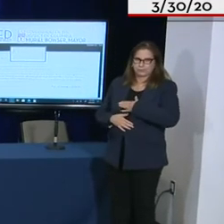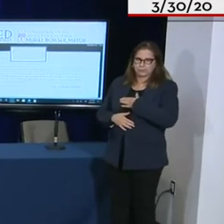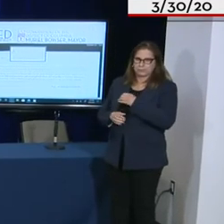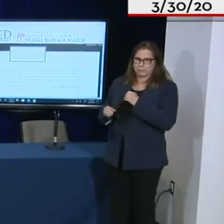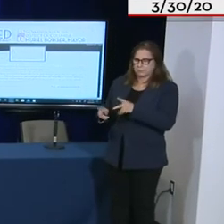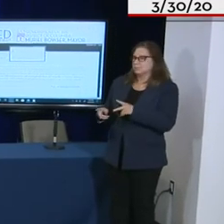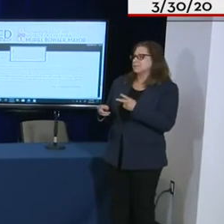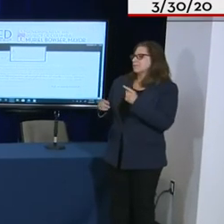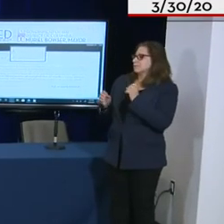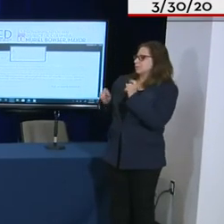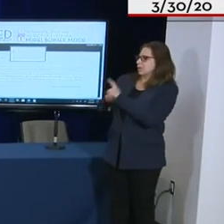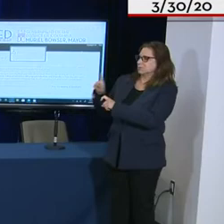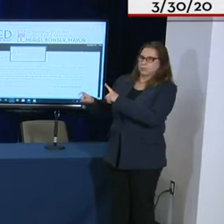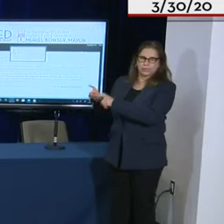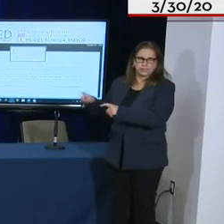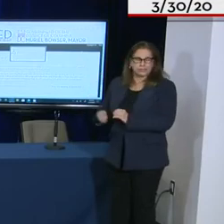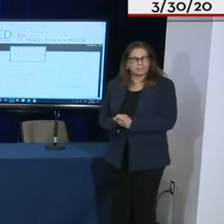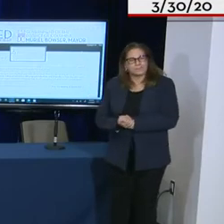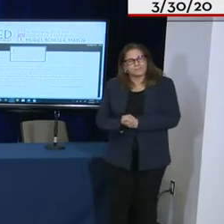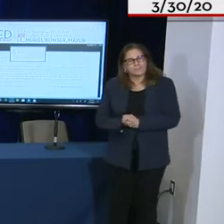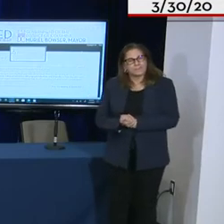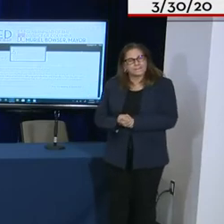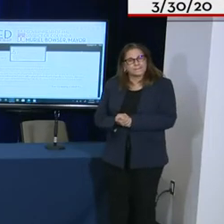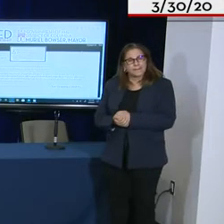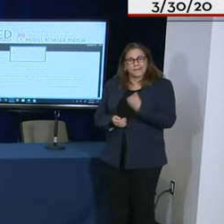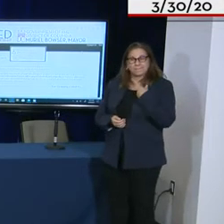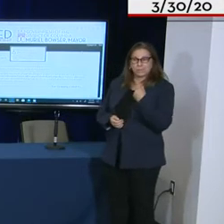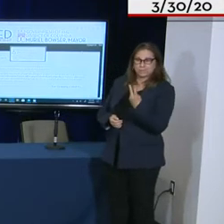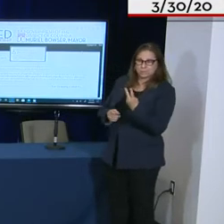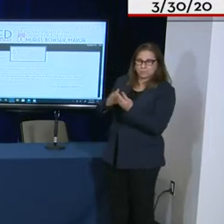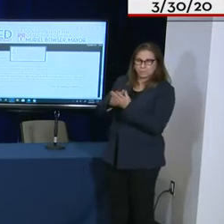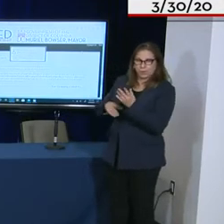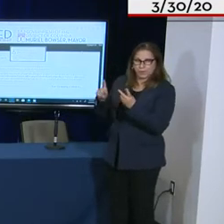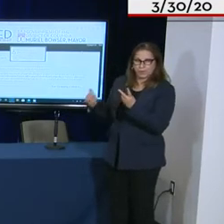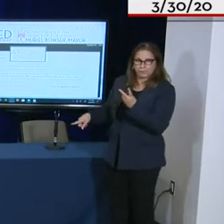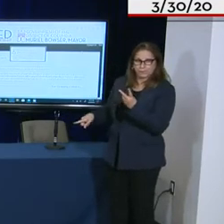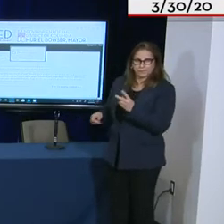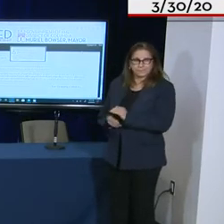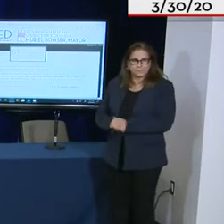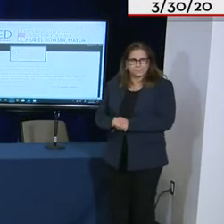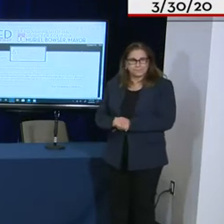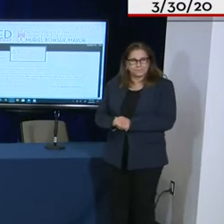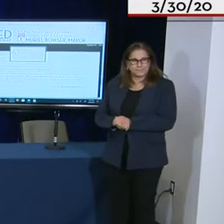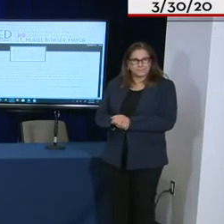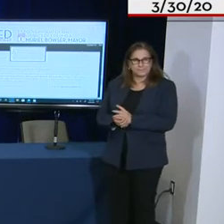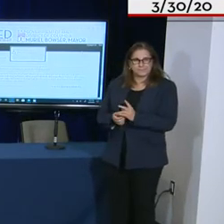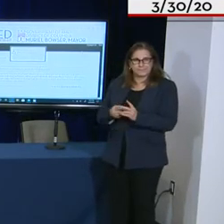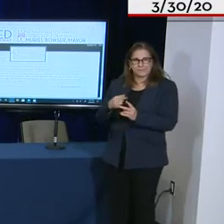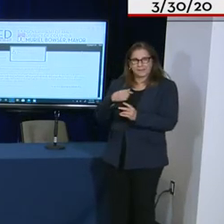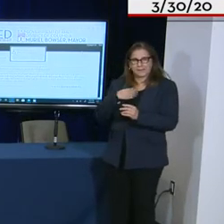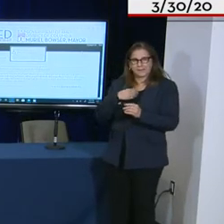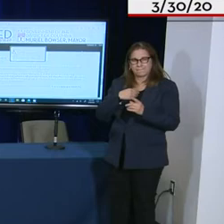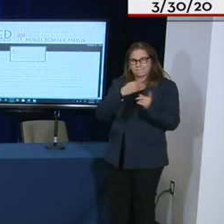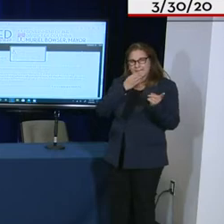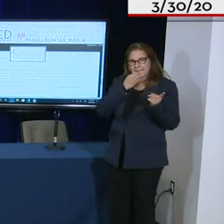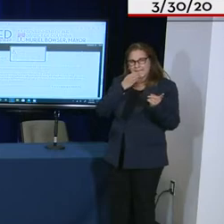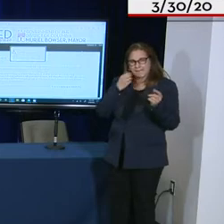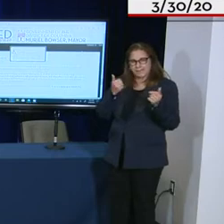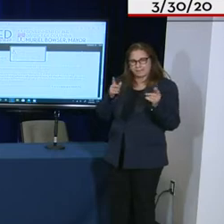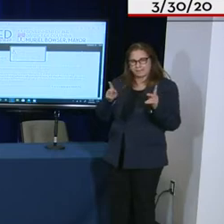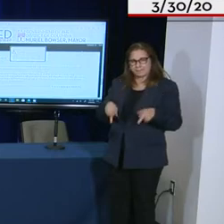question. I have a two-point question. So now that we had another person speak about the